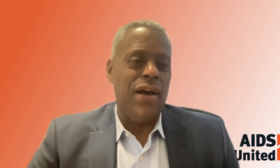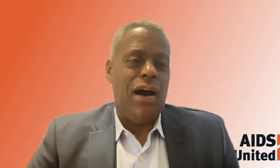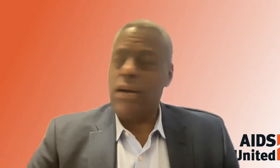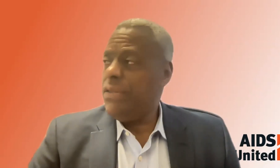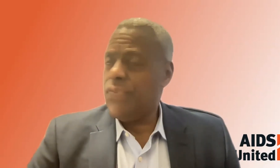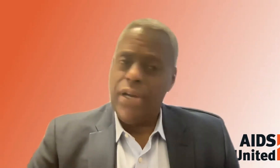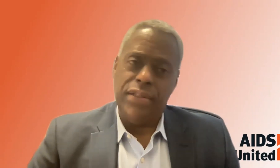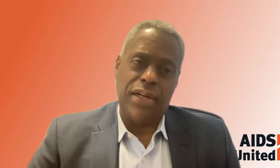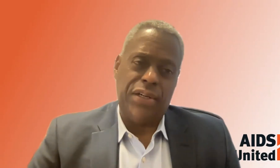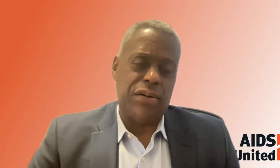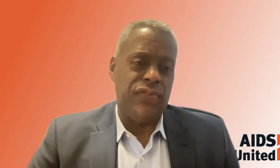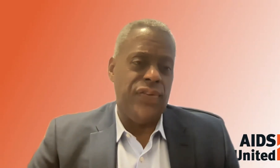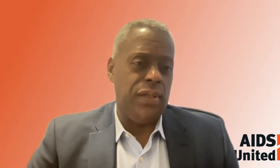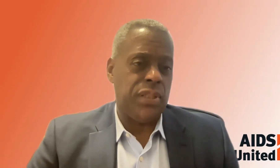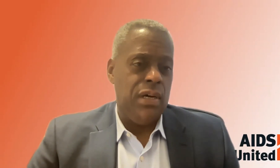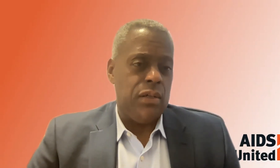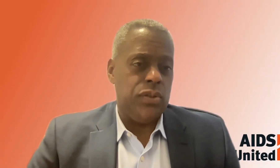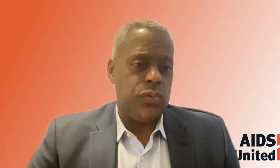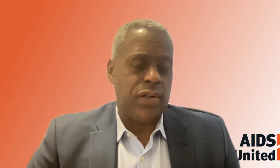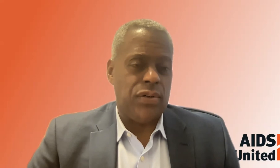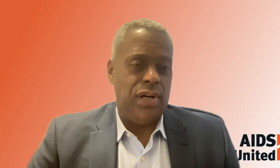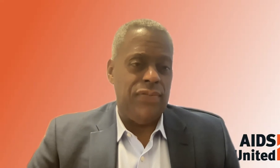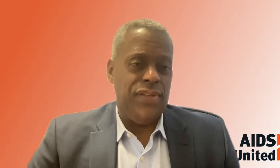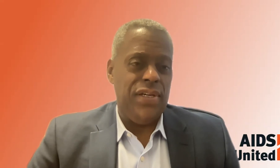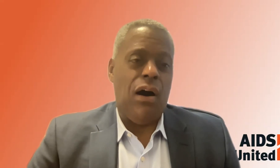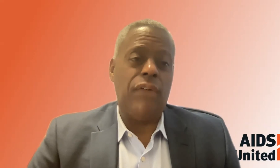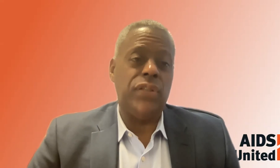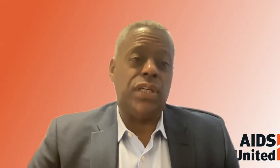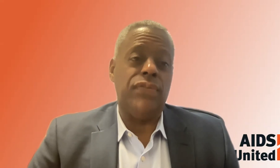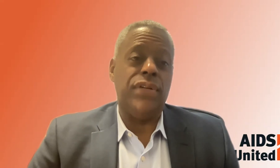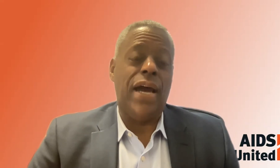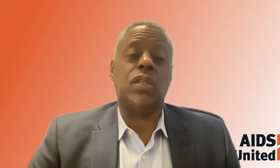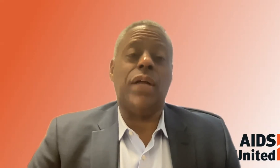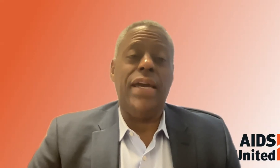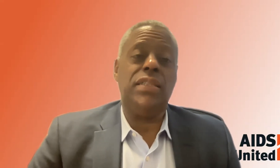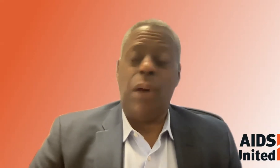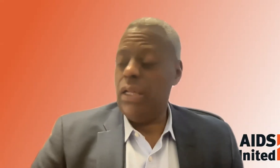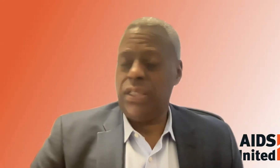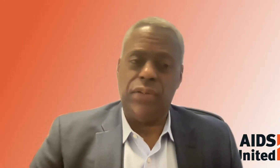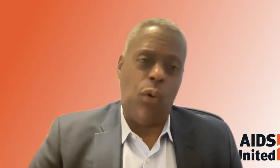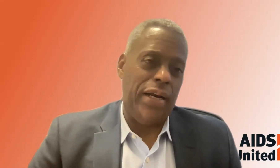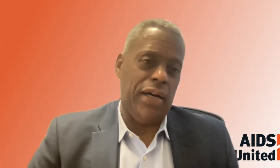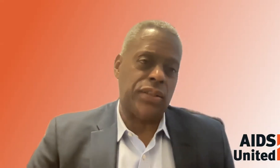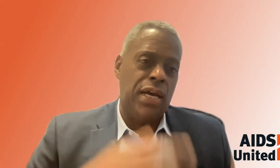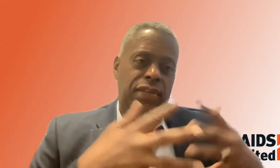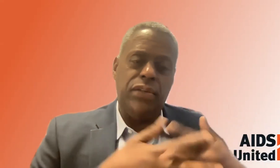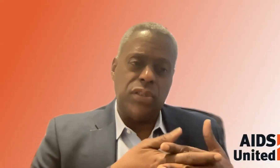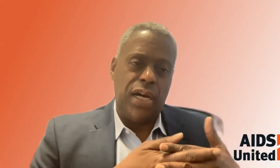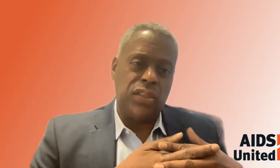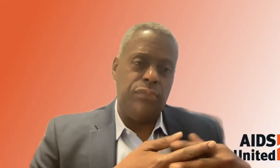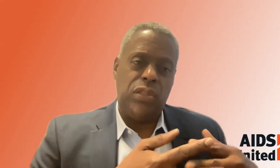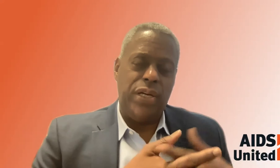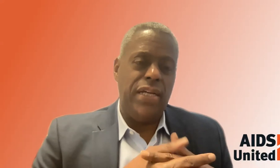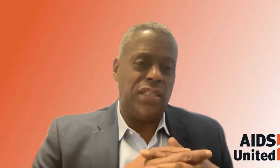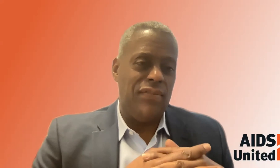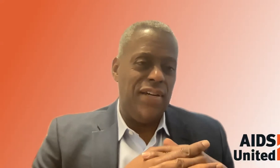have our good friend, Dr. Harold Phillips, who's director of the Office of National AIDS Policy at the White House. The